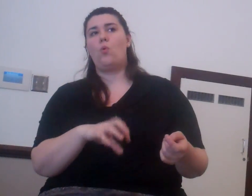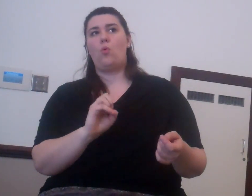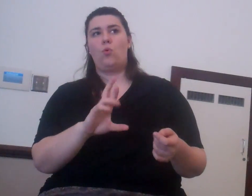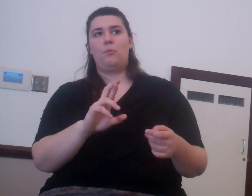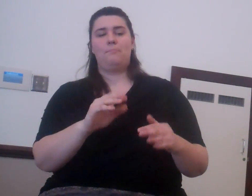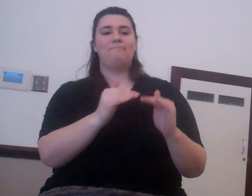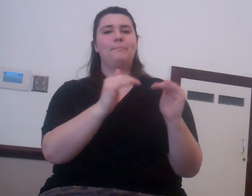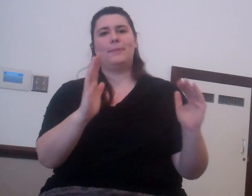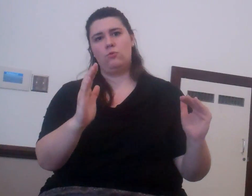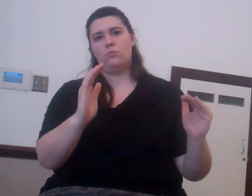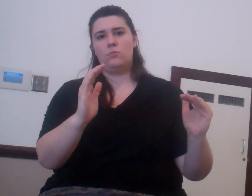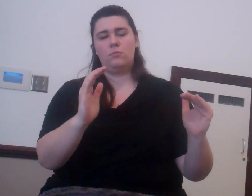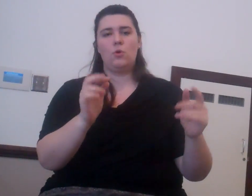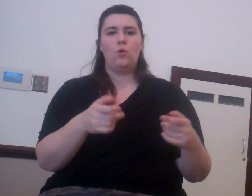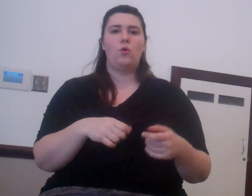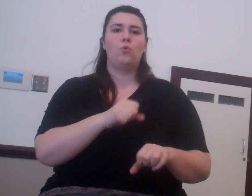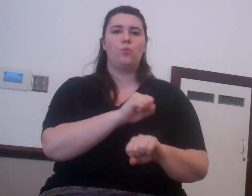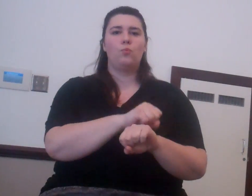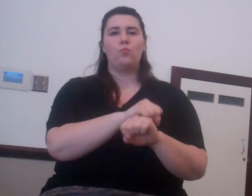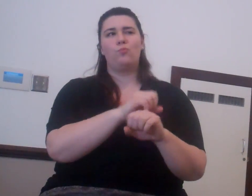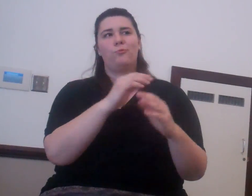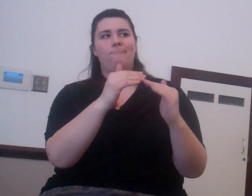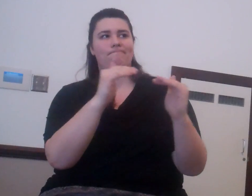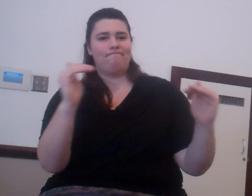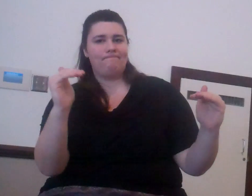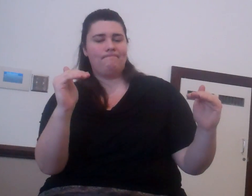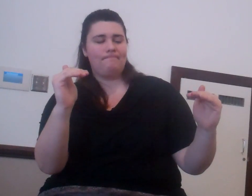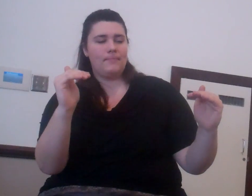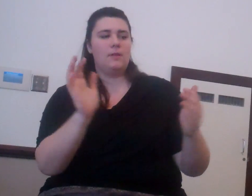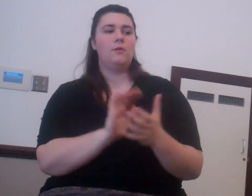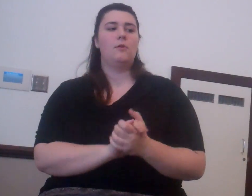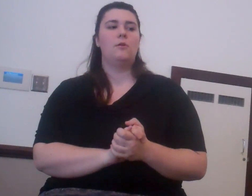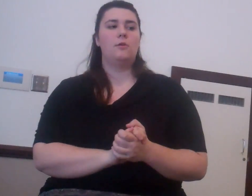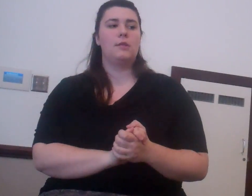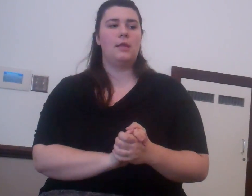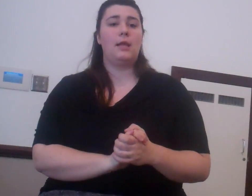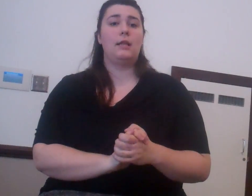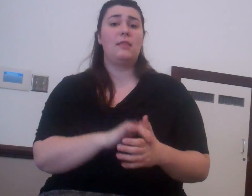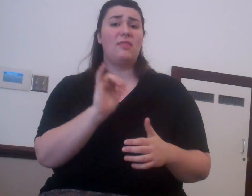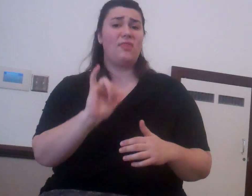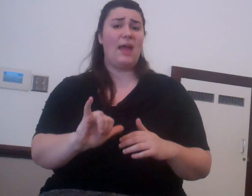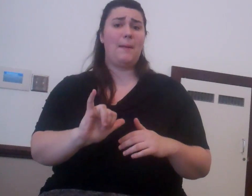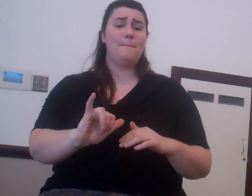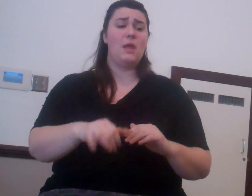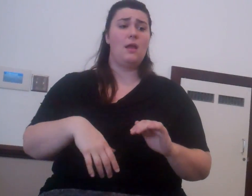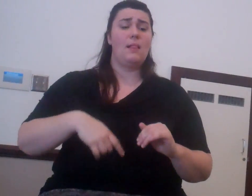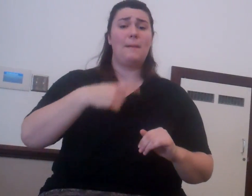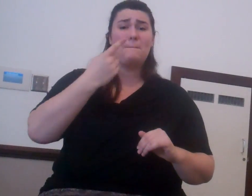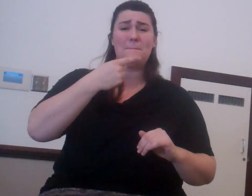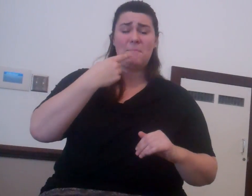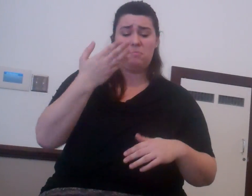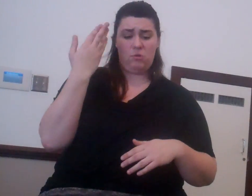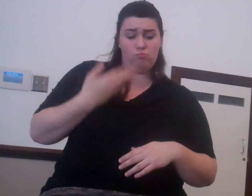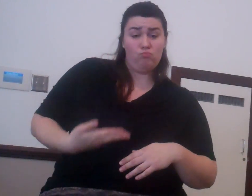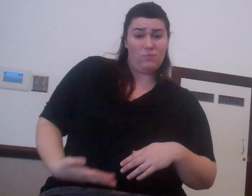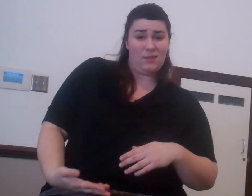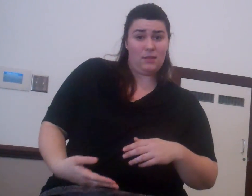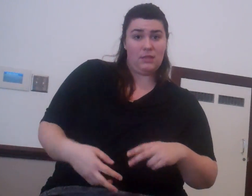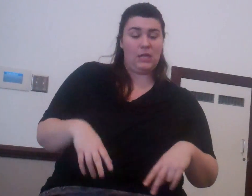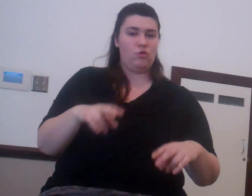week. So kind of that public presentation issue and that sort of thing. But one of the interesting things that people have started talking